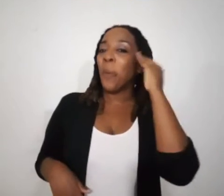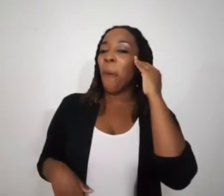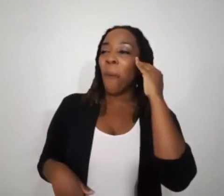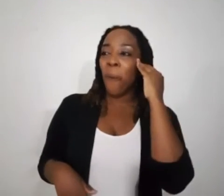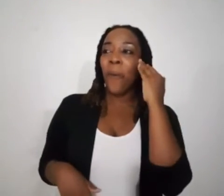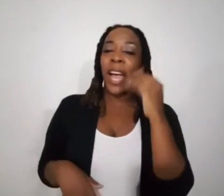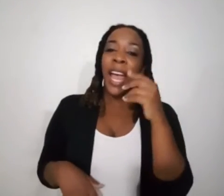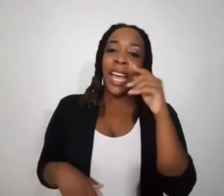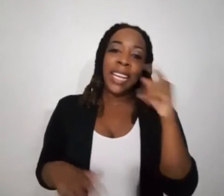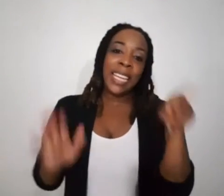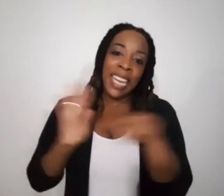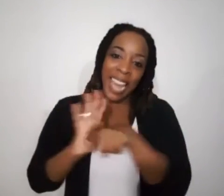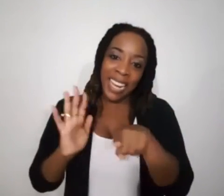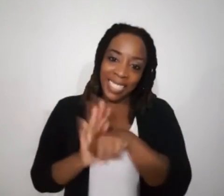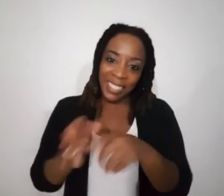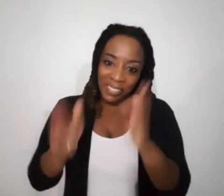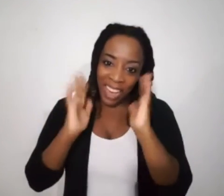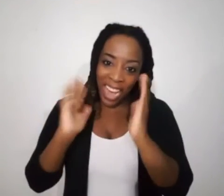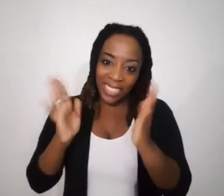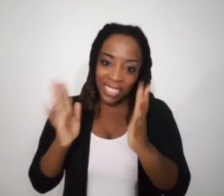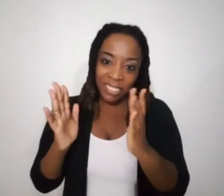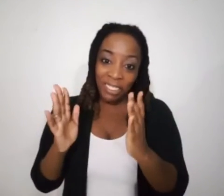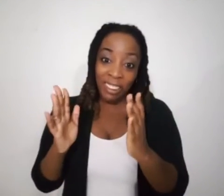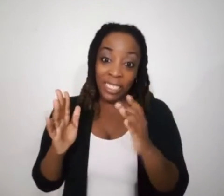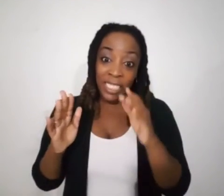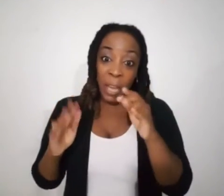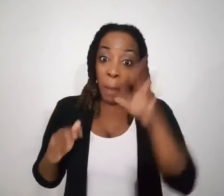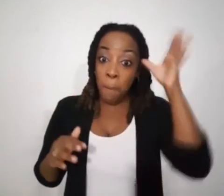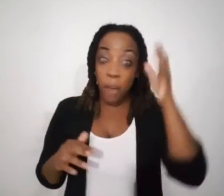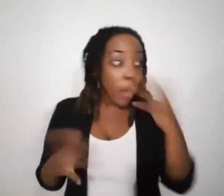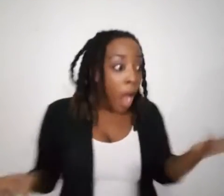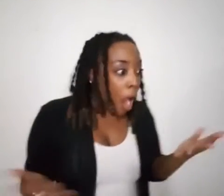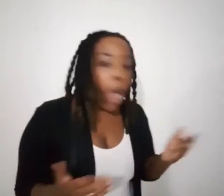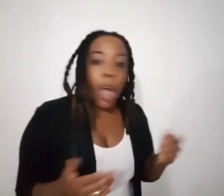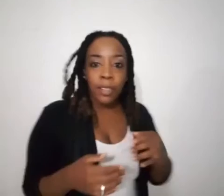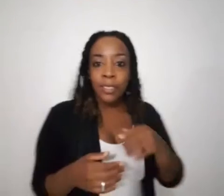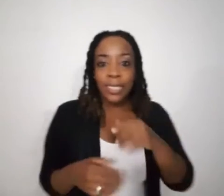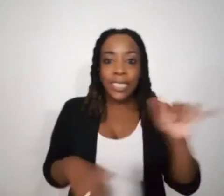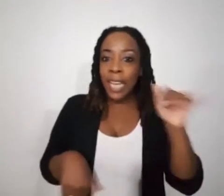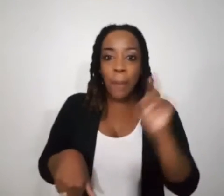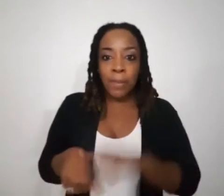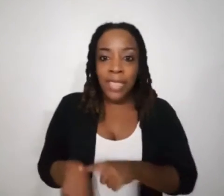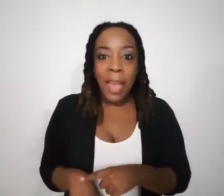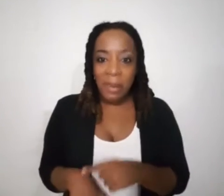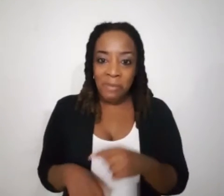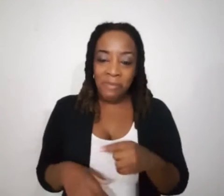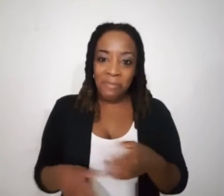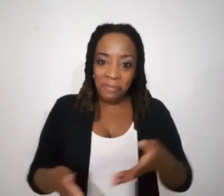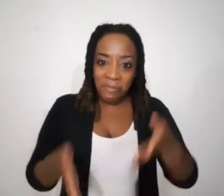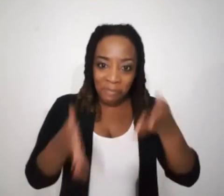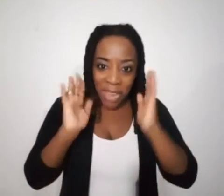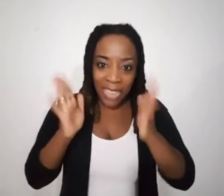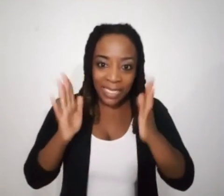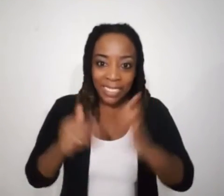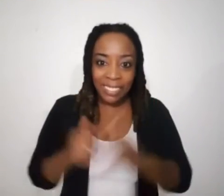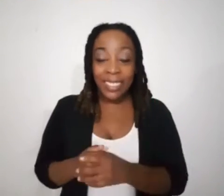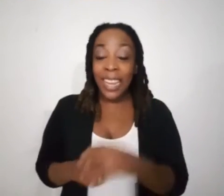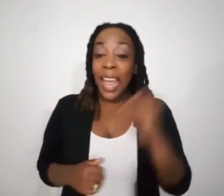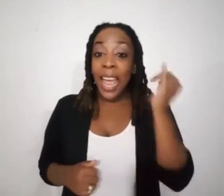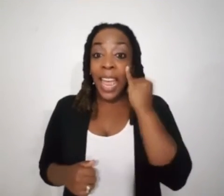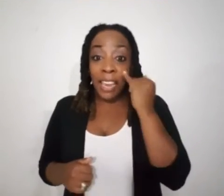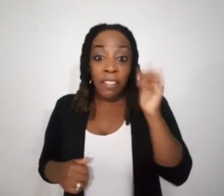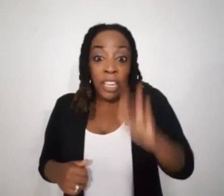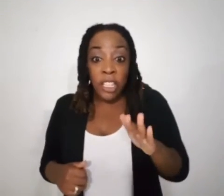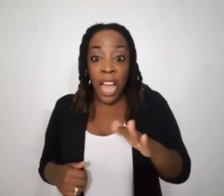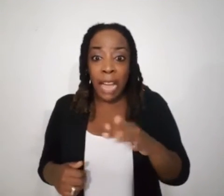first, right? So if a child has accidentally made a mess, when you come in, you say,